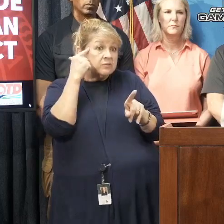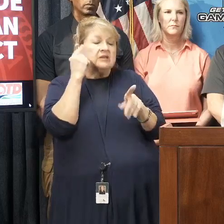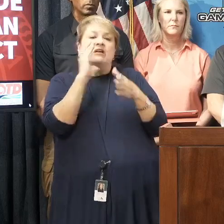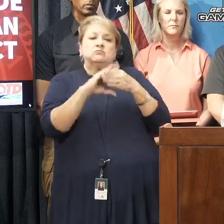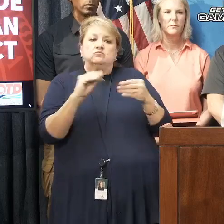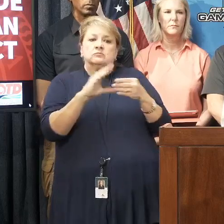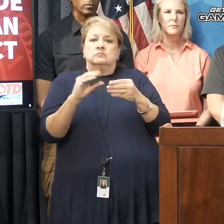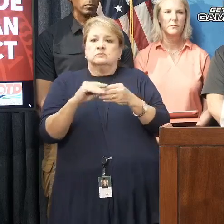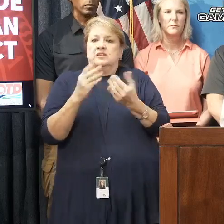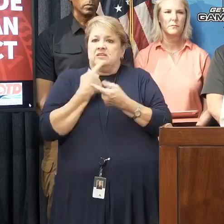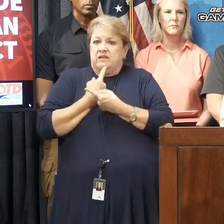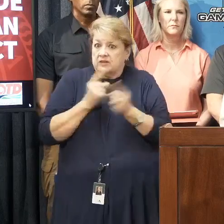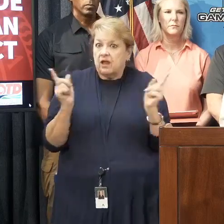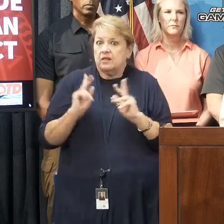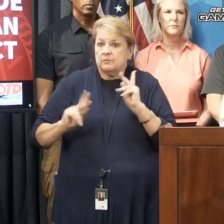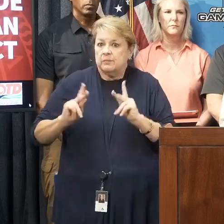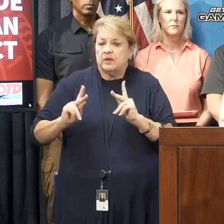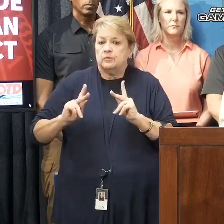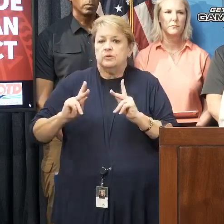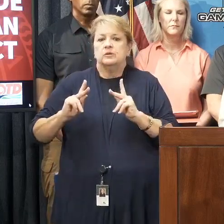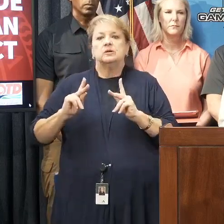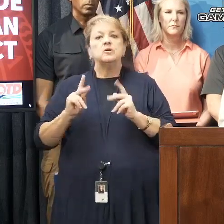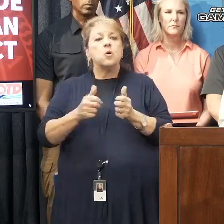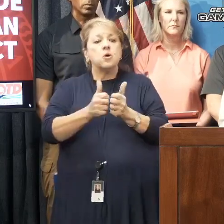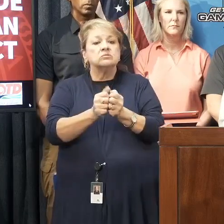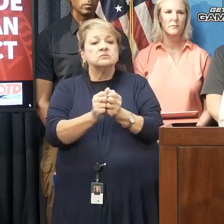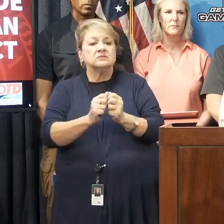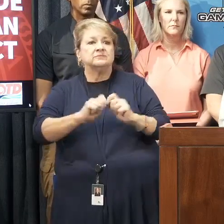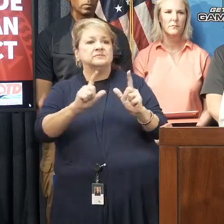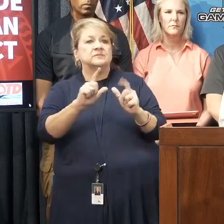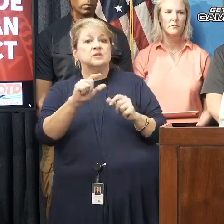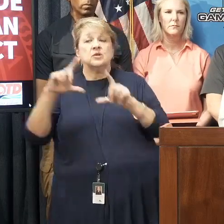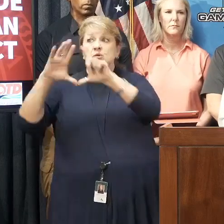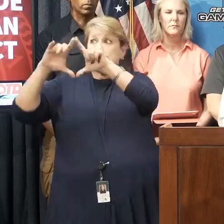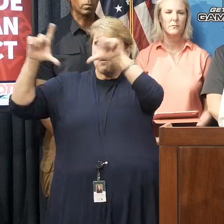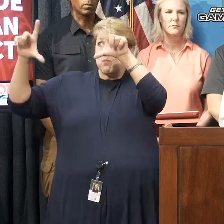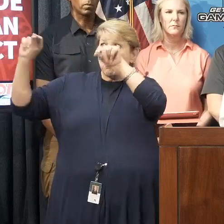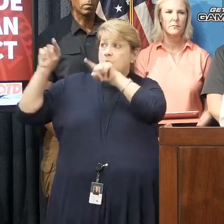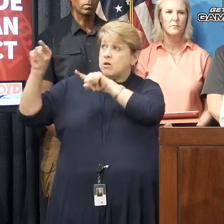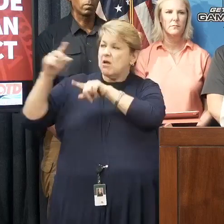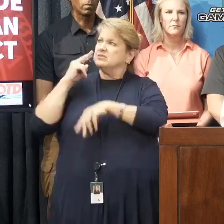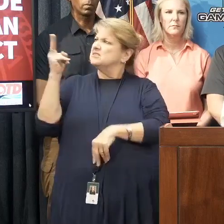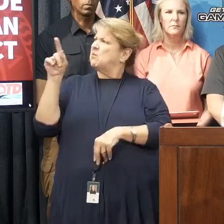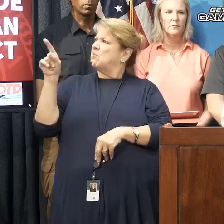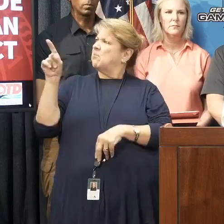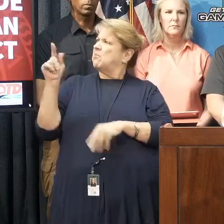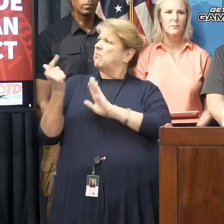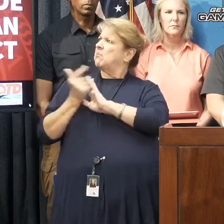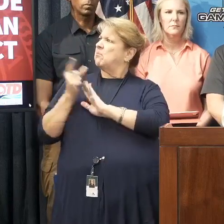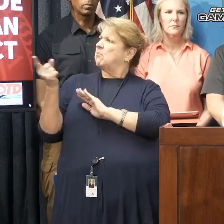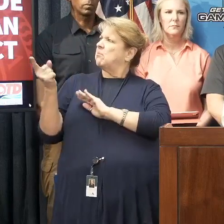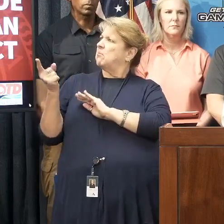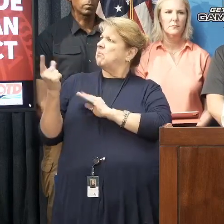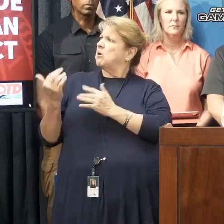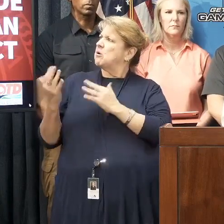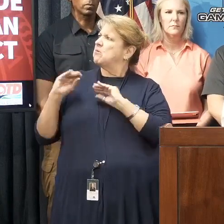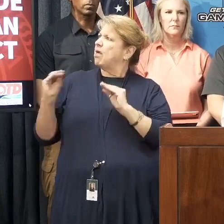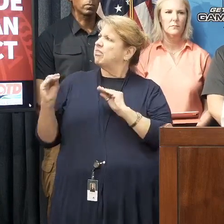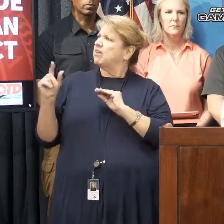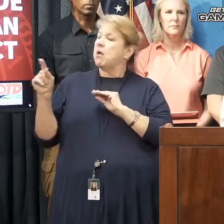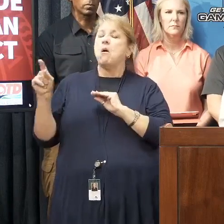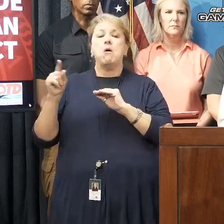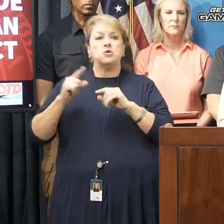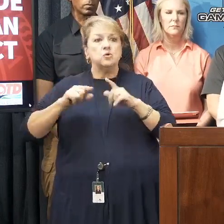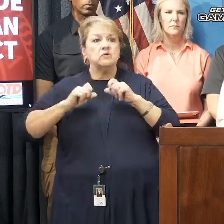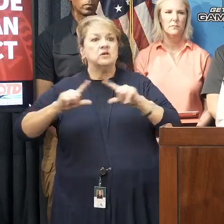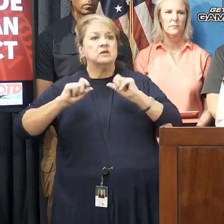burn ban message on your digital or marquee signs. We ask for even more of you with these